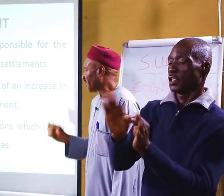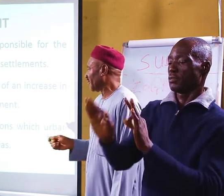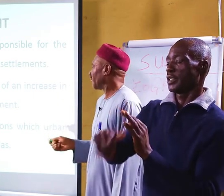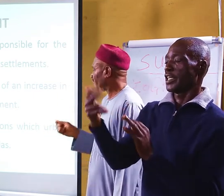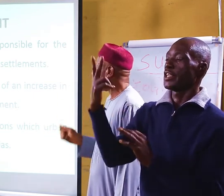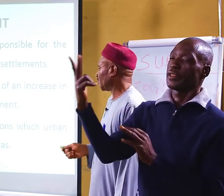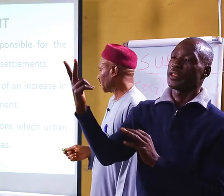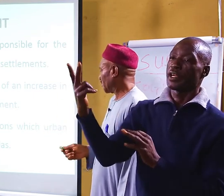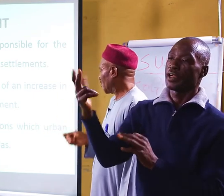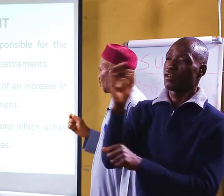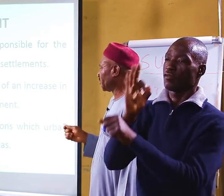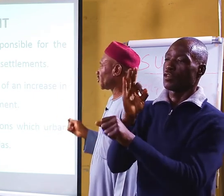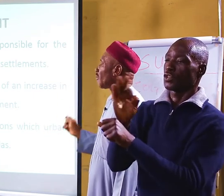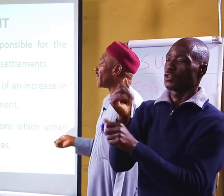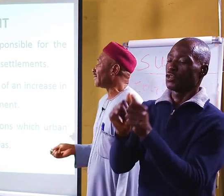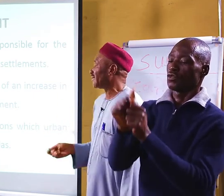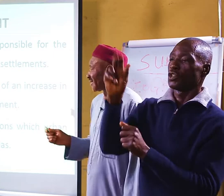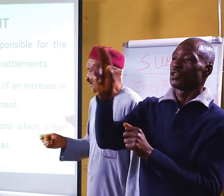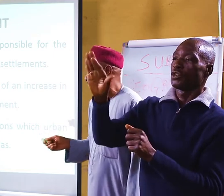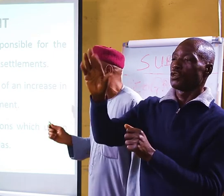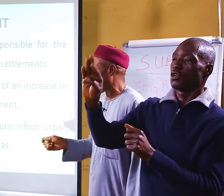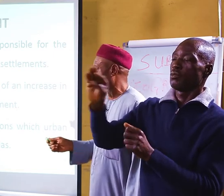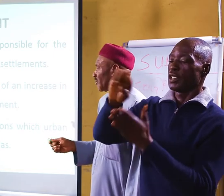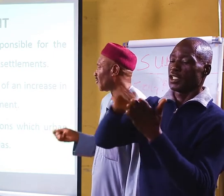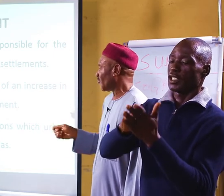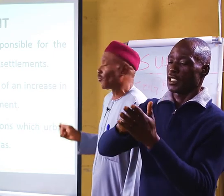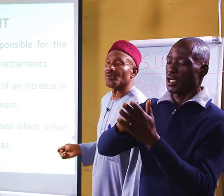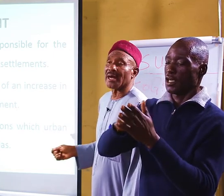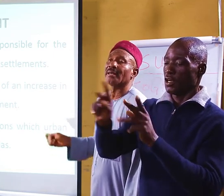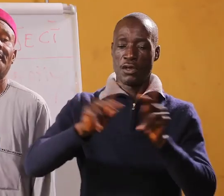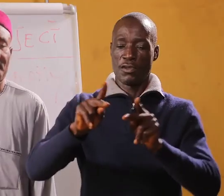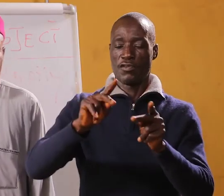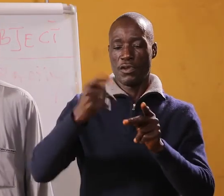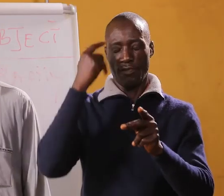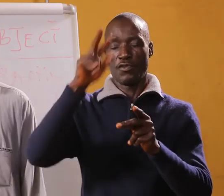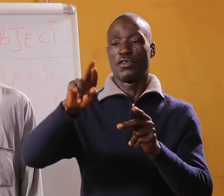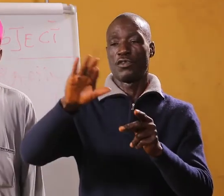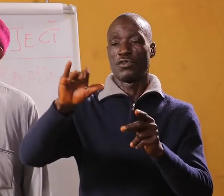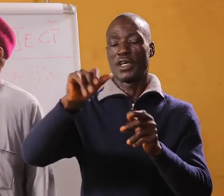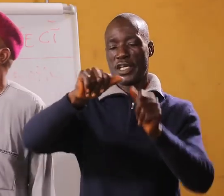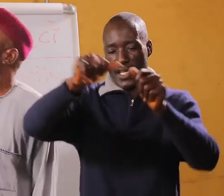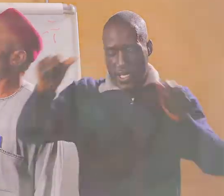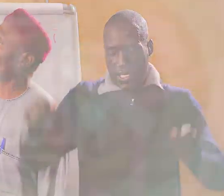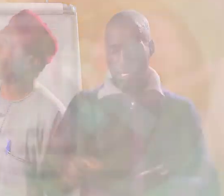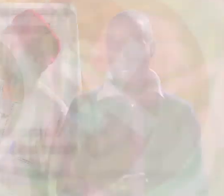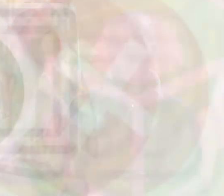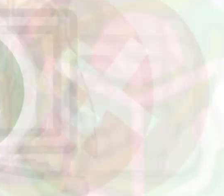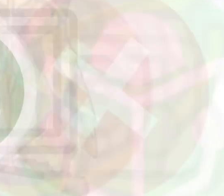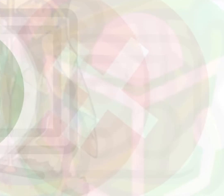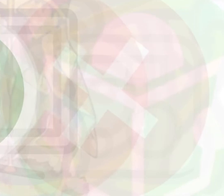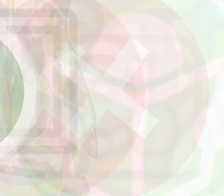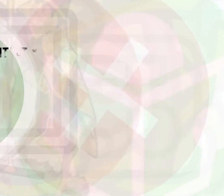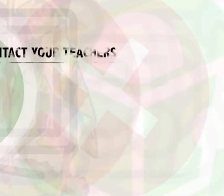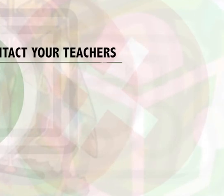any 3 functions which urban center perform for rural area. So